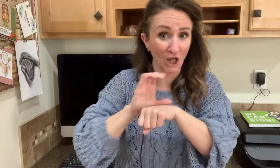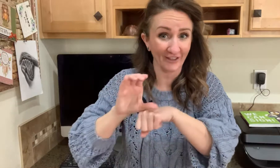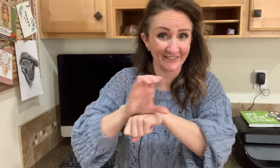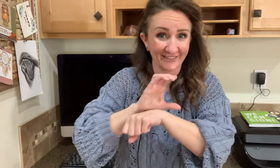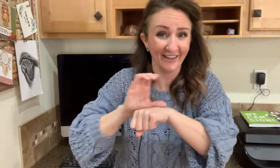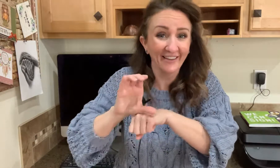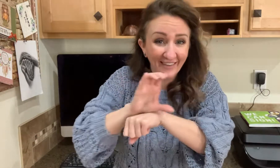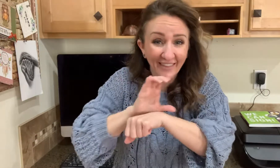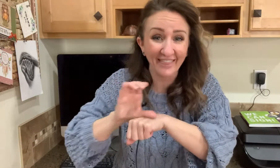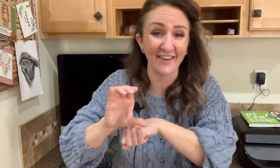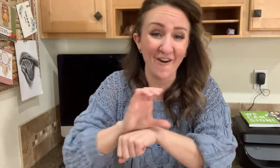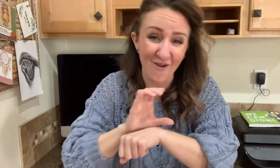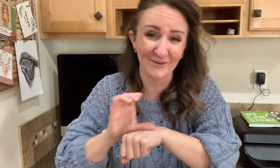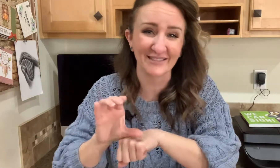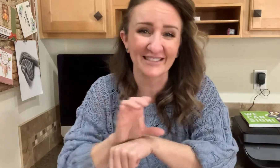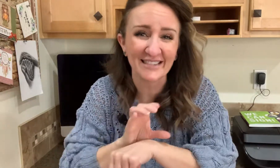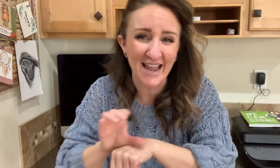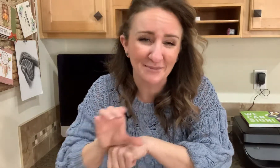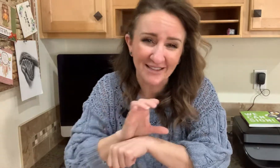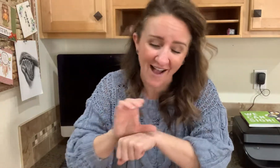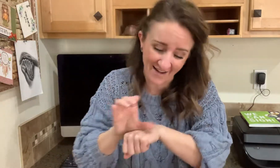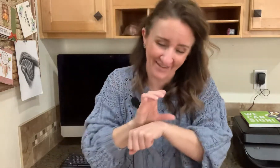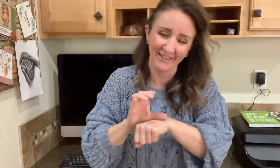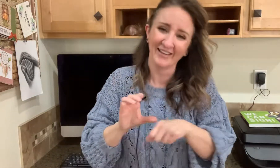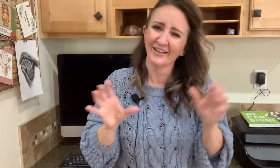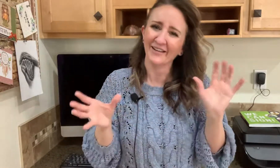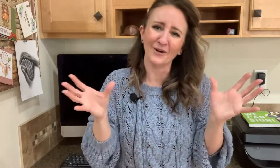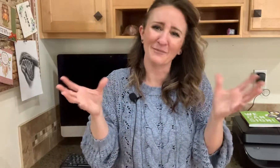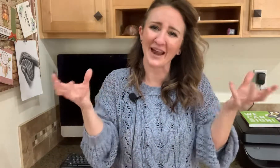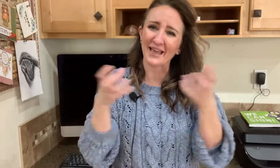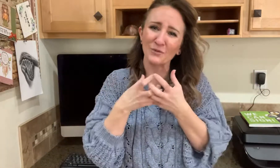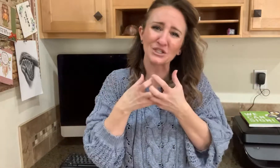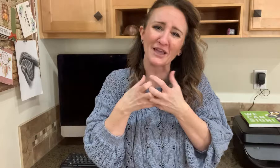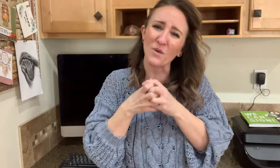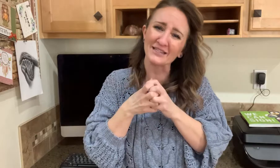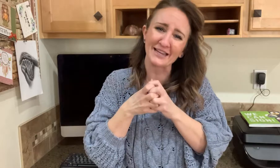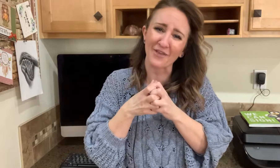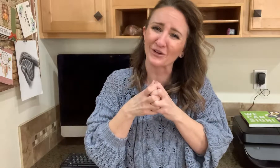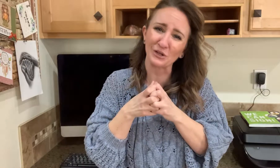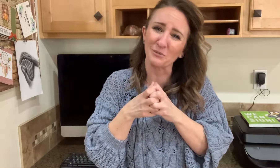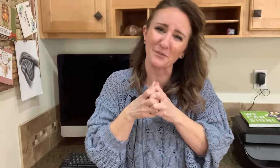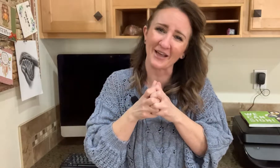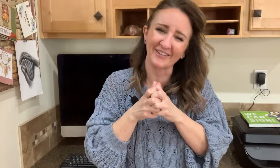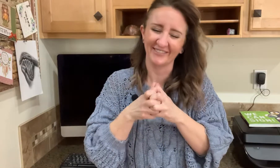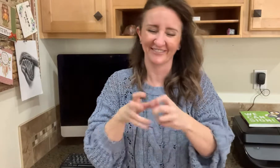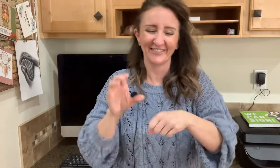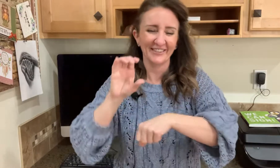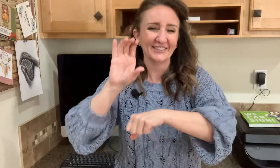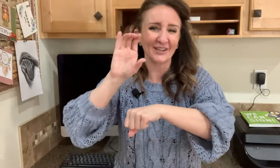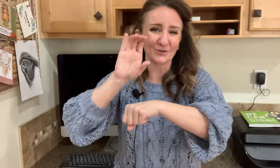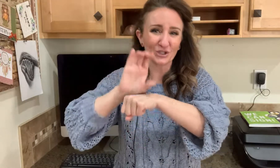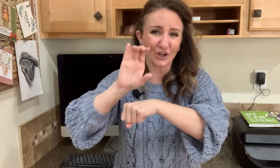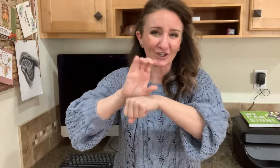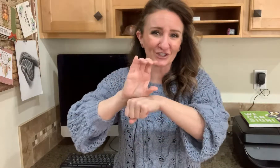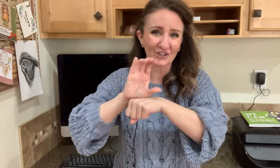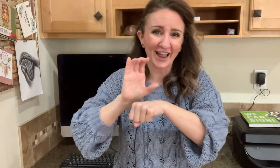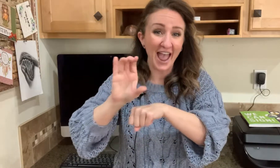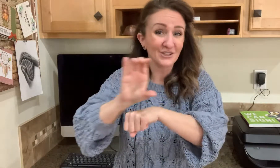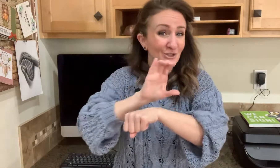chocolate. They're almost the same sign. Oh man, I wish they went together a little bit better. So church and